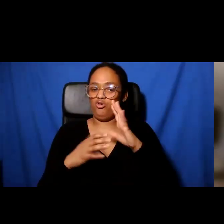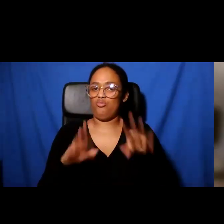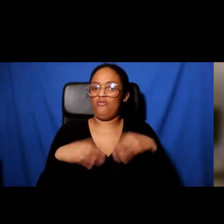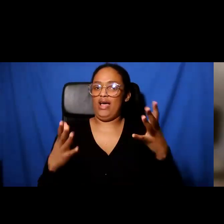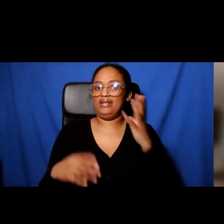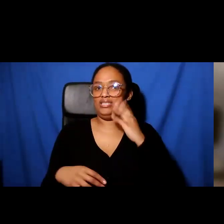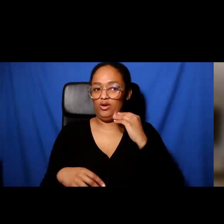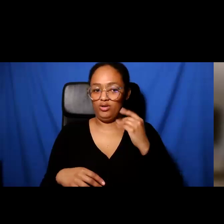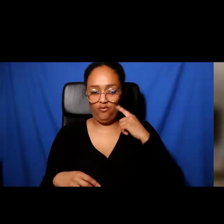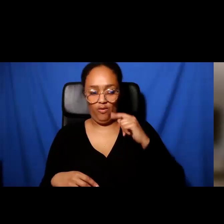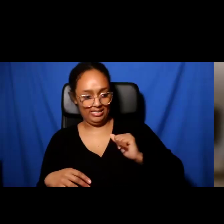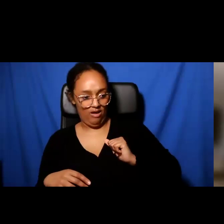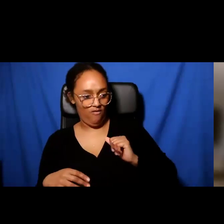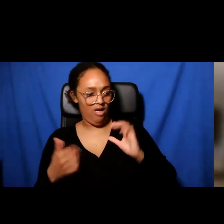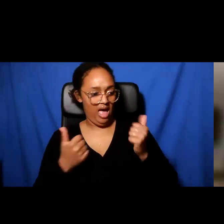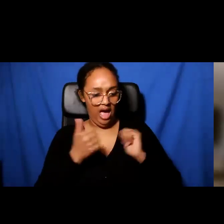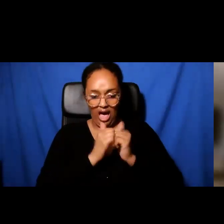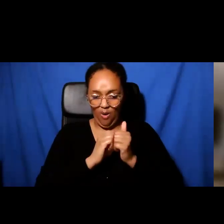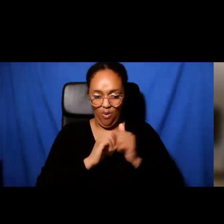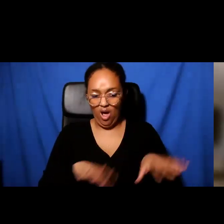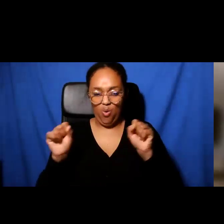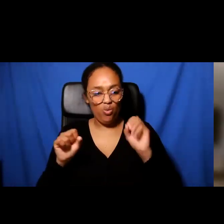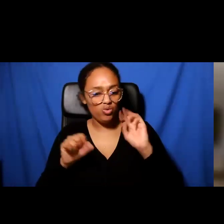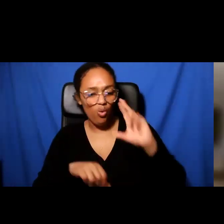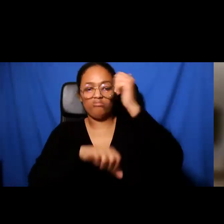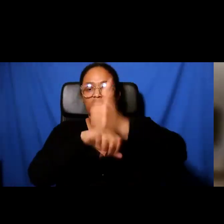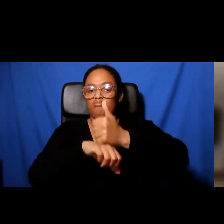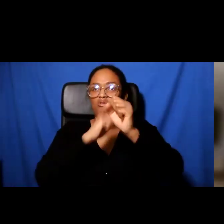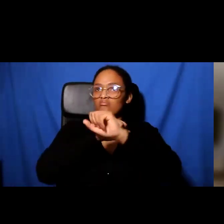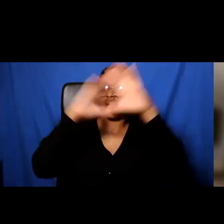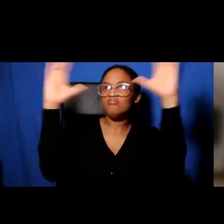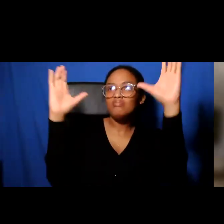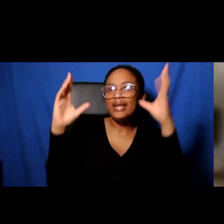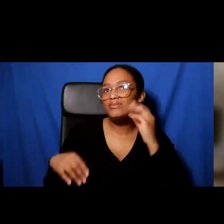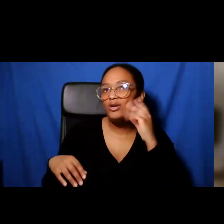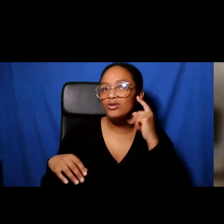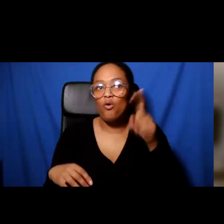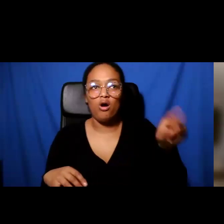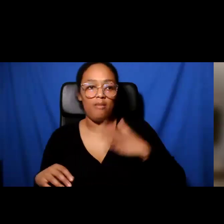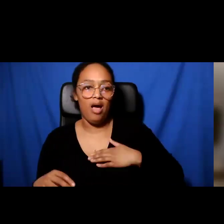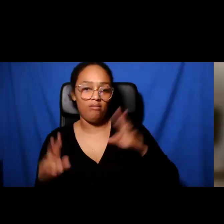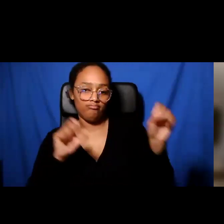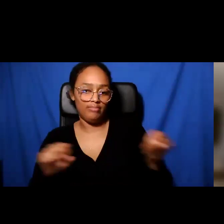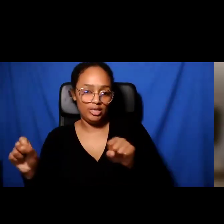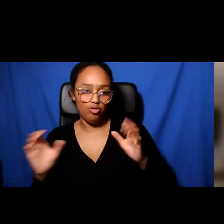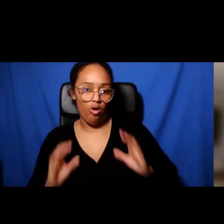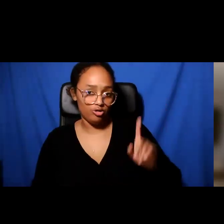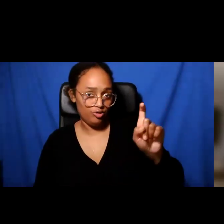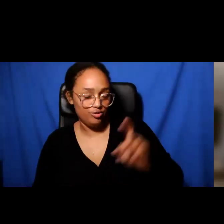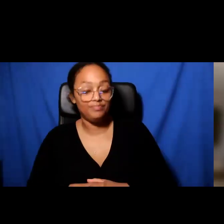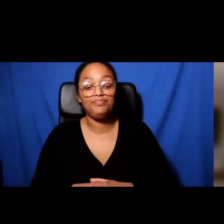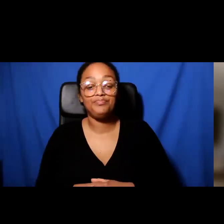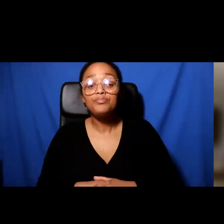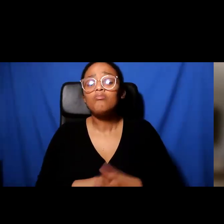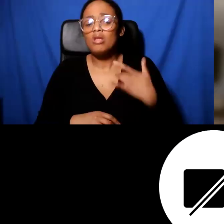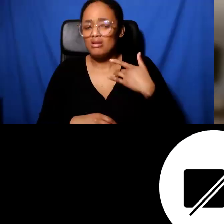How would I conceptualize an experience? So there's some questions to ask yourself, and these are the ones that you would ask yourself to do a pretty